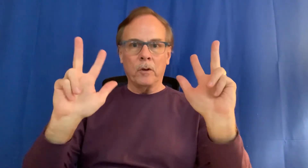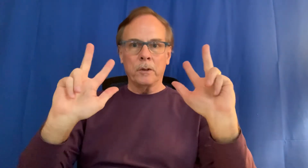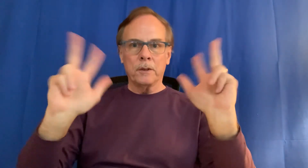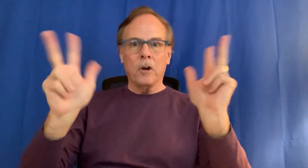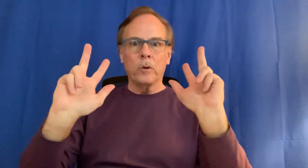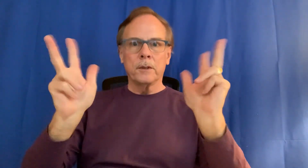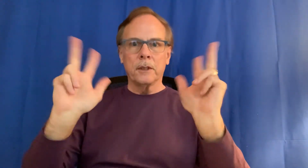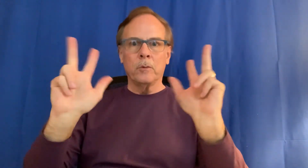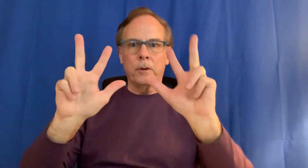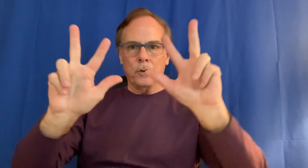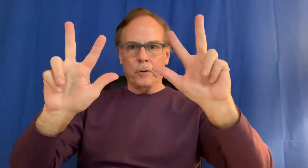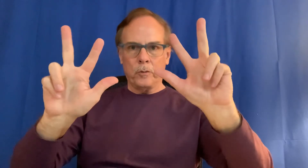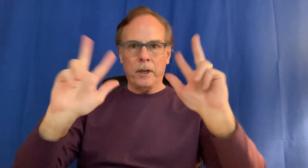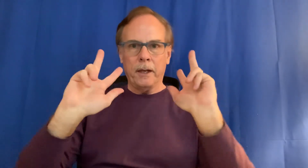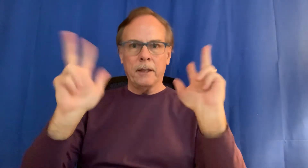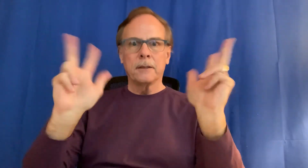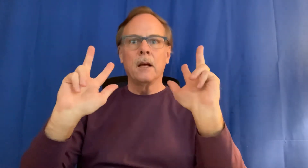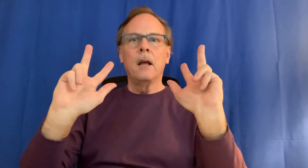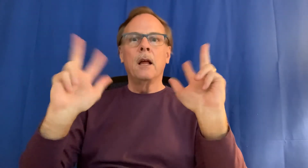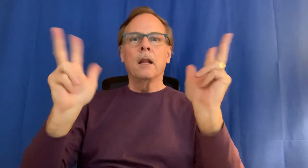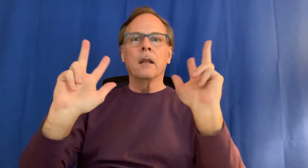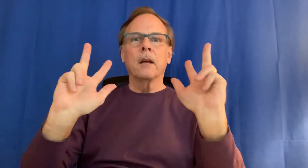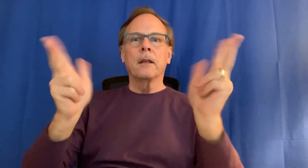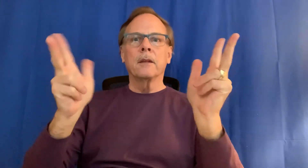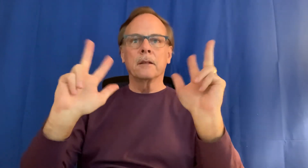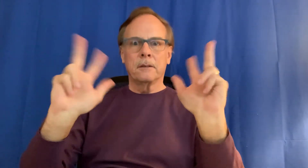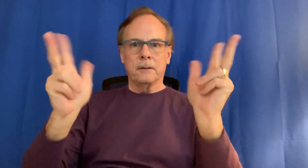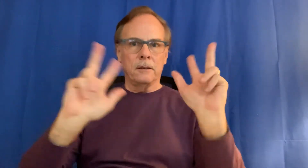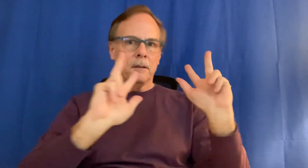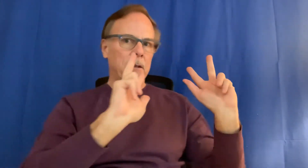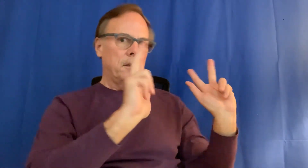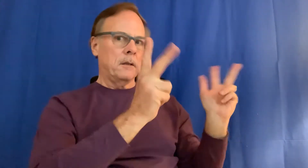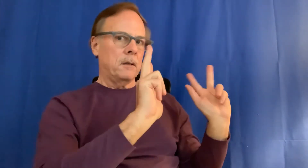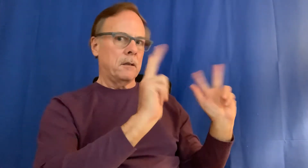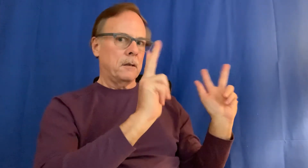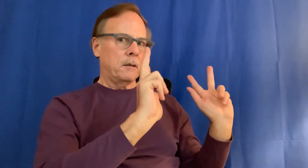always seen it with your 3 hands like this.